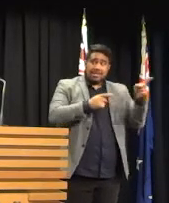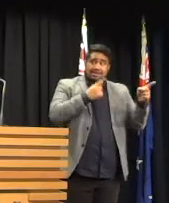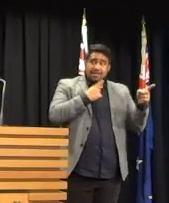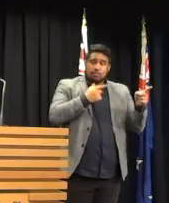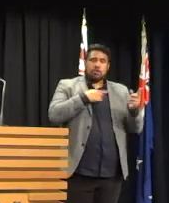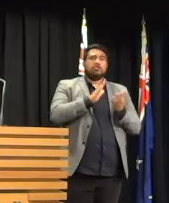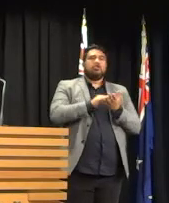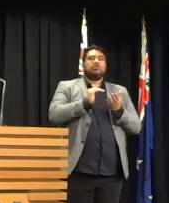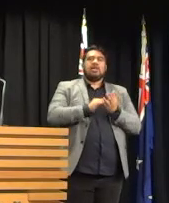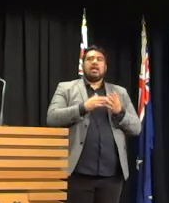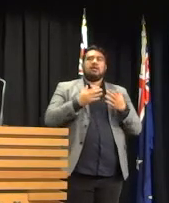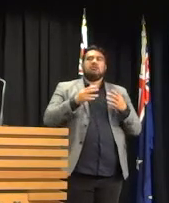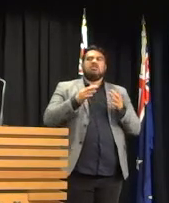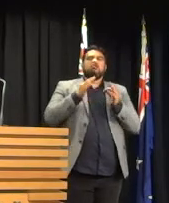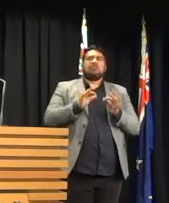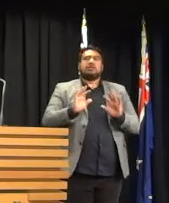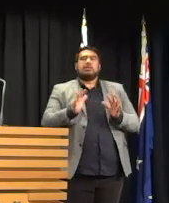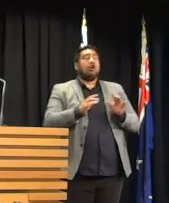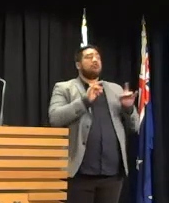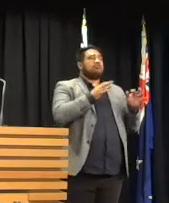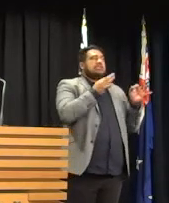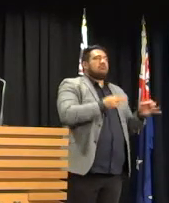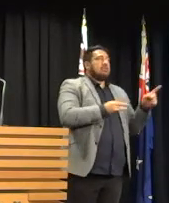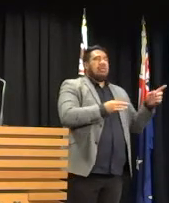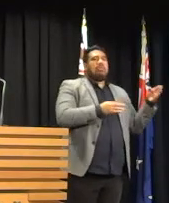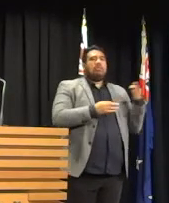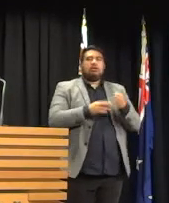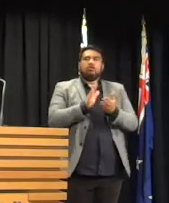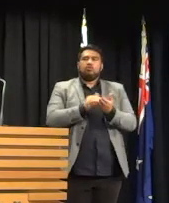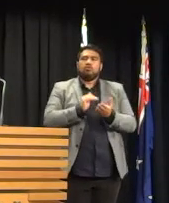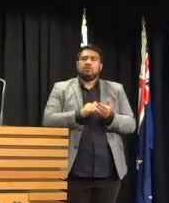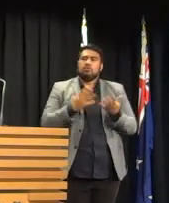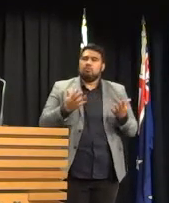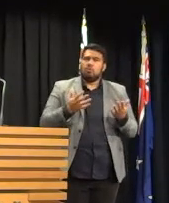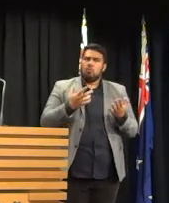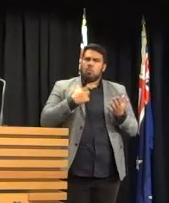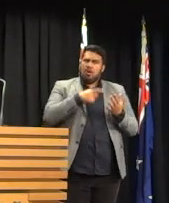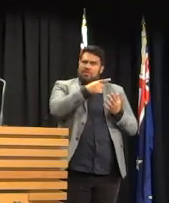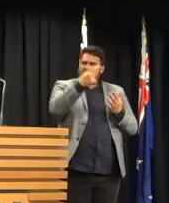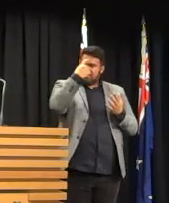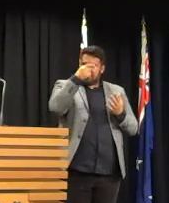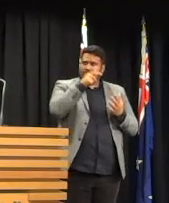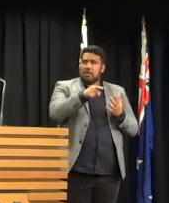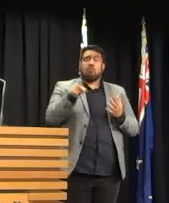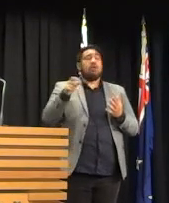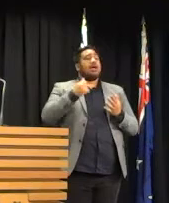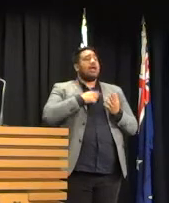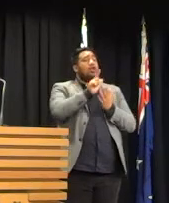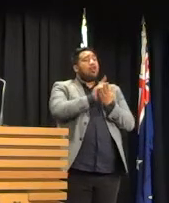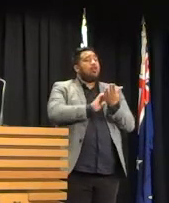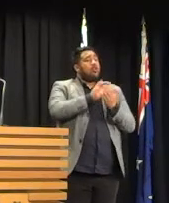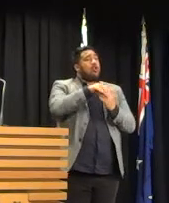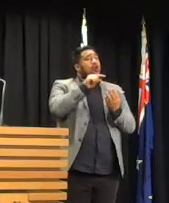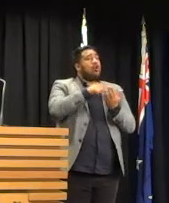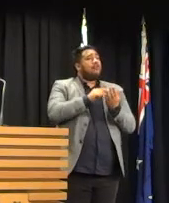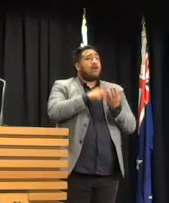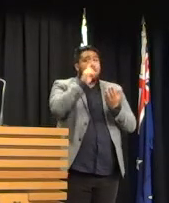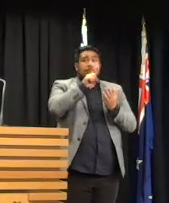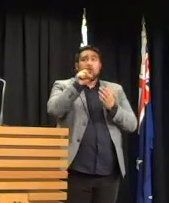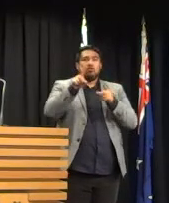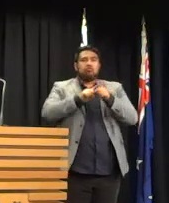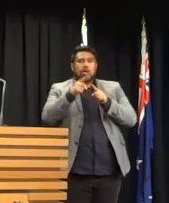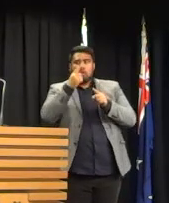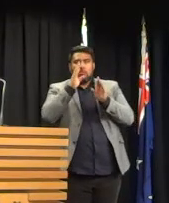on boat arrivals in Australia. Why do you think he would say that? Oh, our laws around people smugglers are strict. They carry a